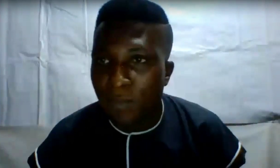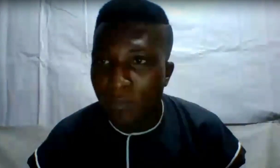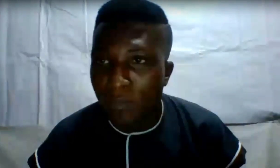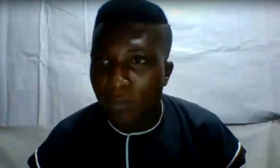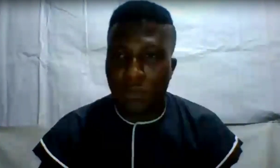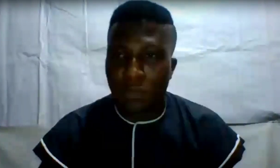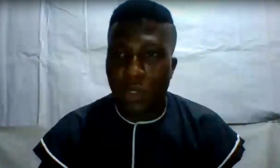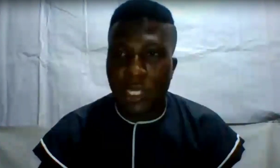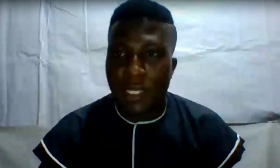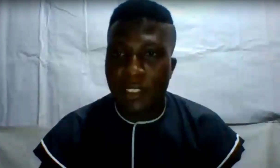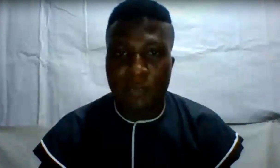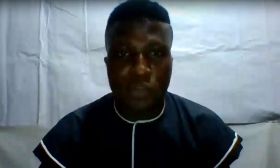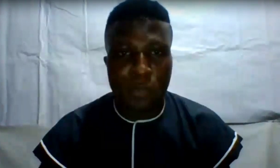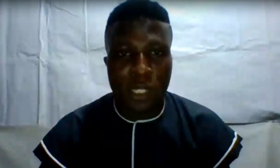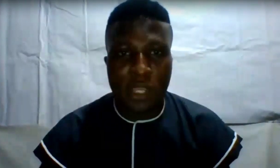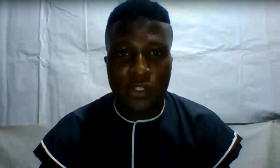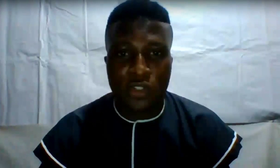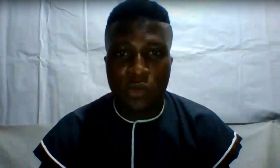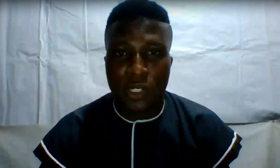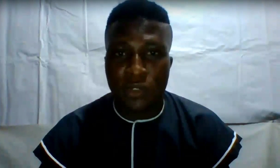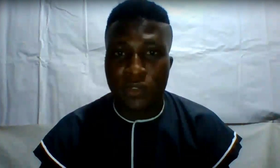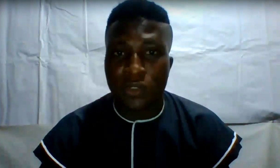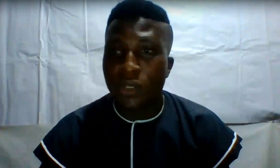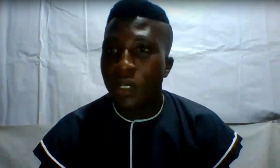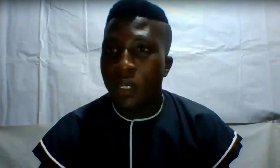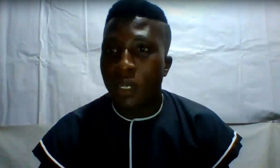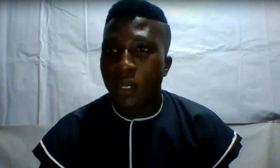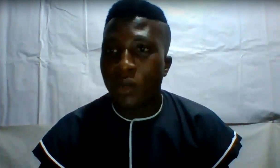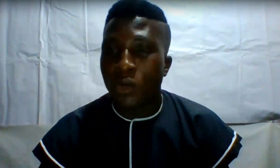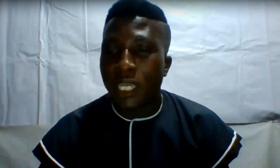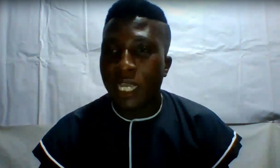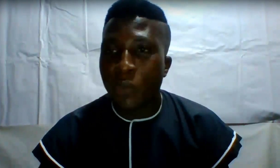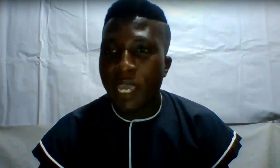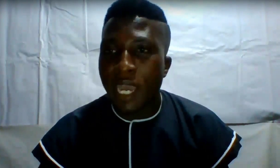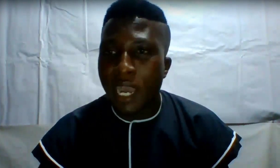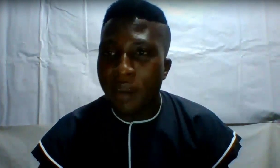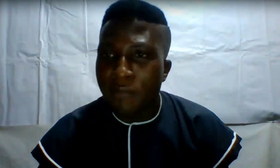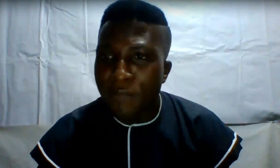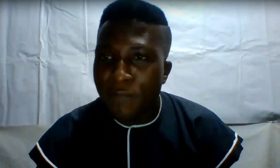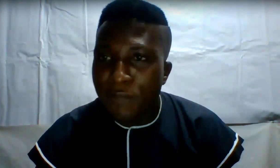Okay, seems Omolayo is not with us. Okay, can we have